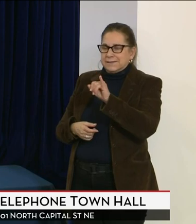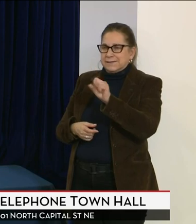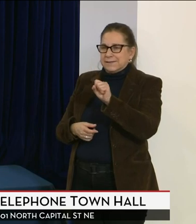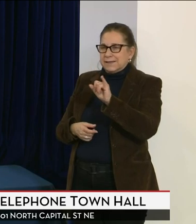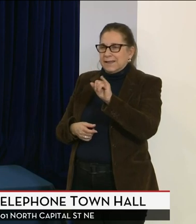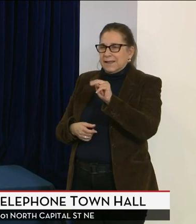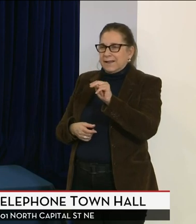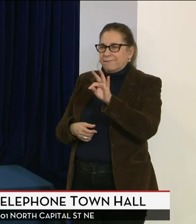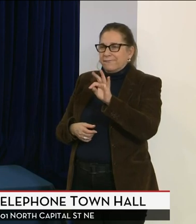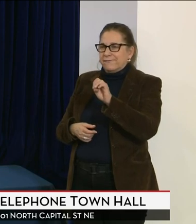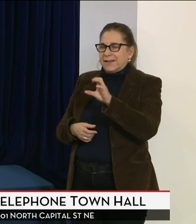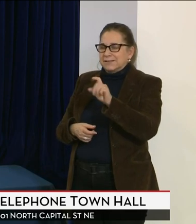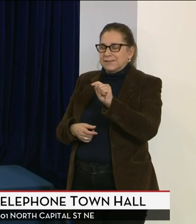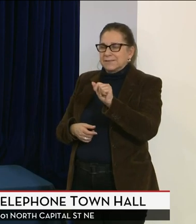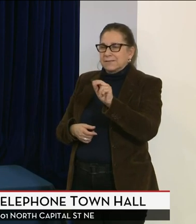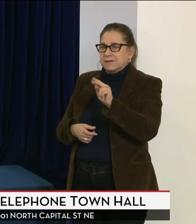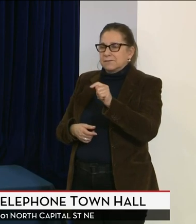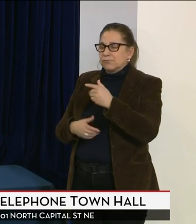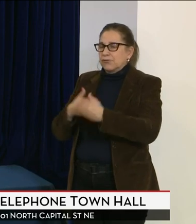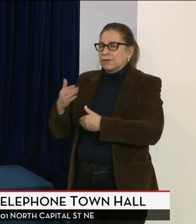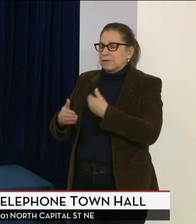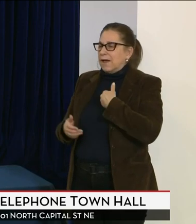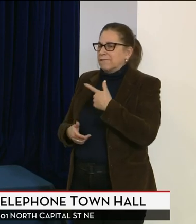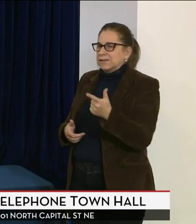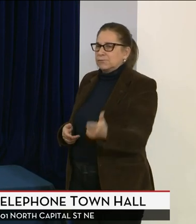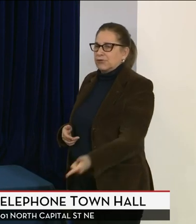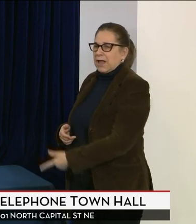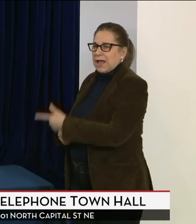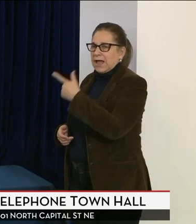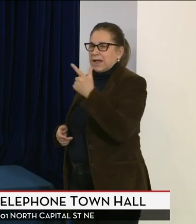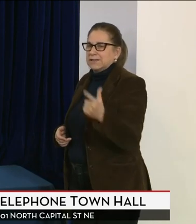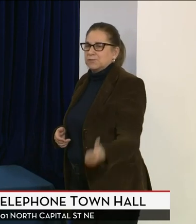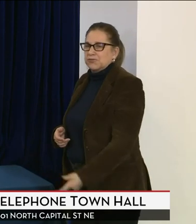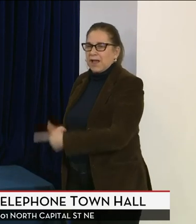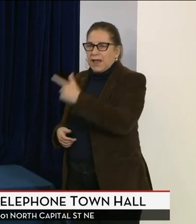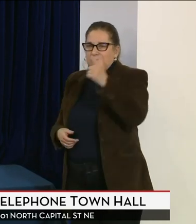effective in combating this particular virus.